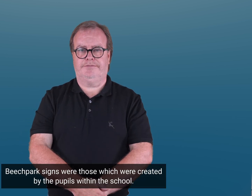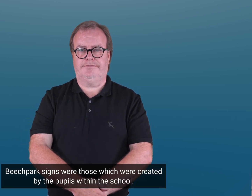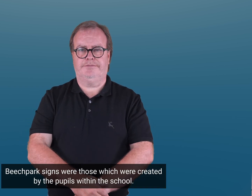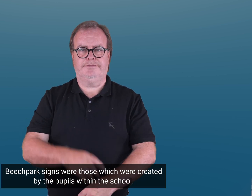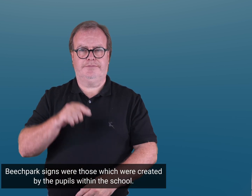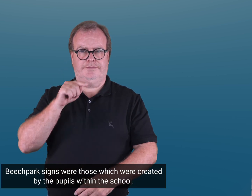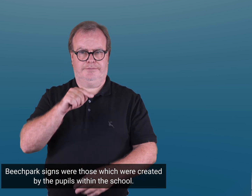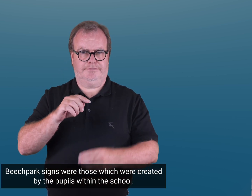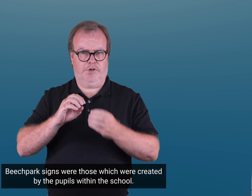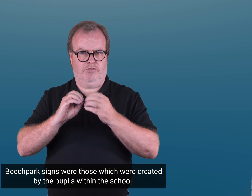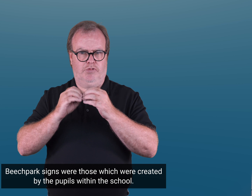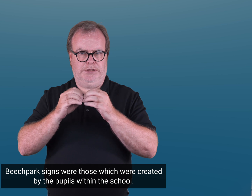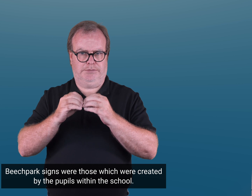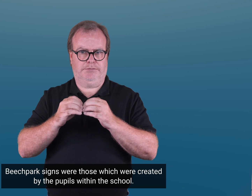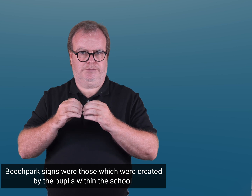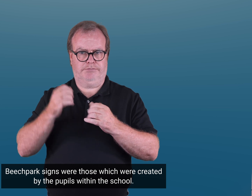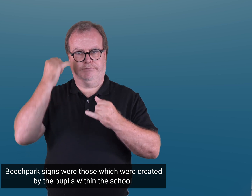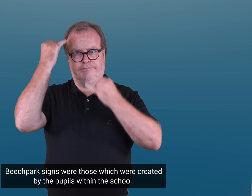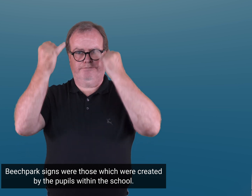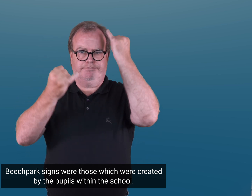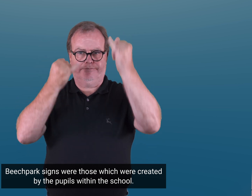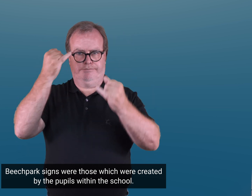Beechpark signs were those which were created by the pupils within the school.